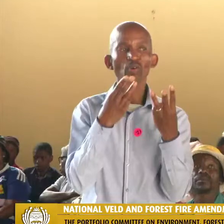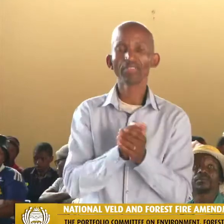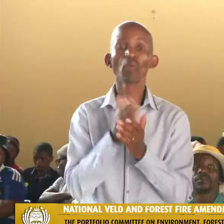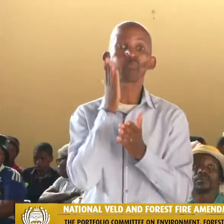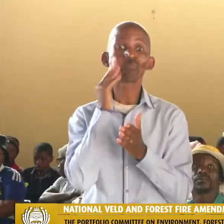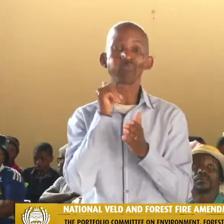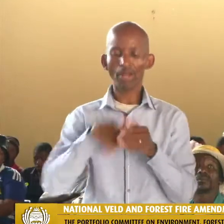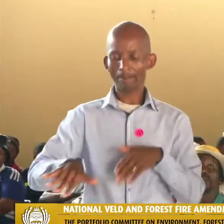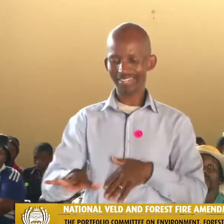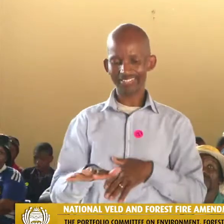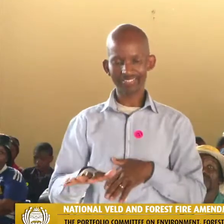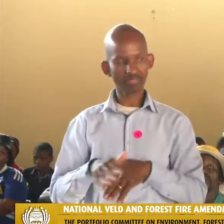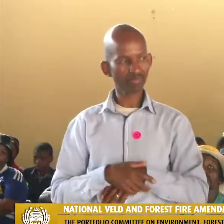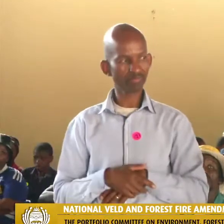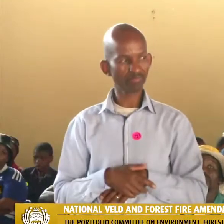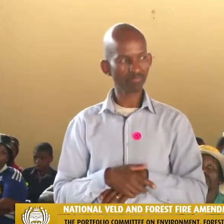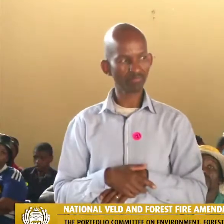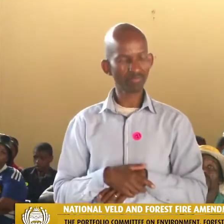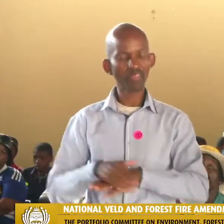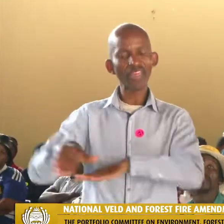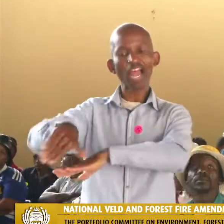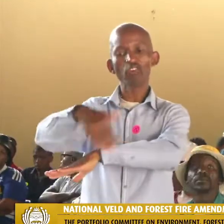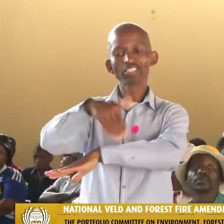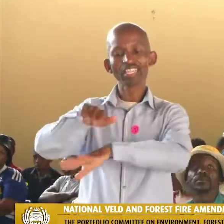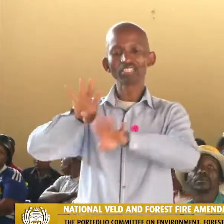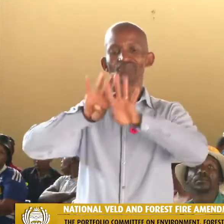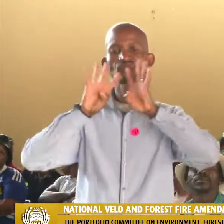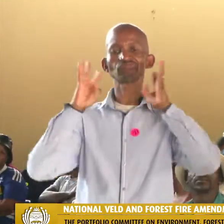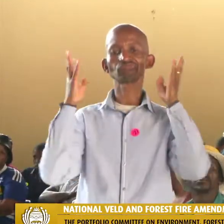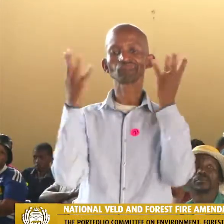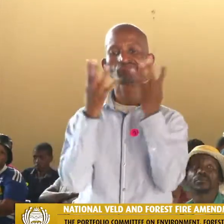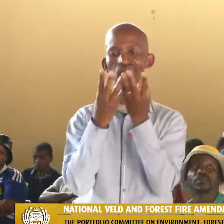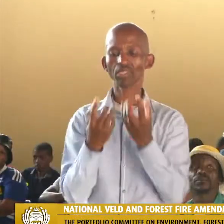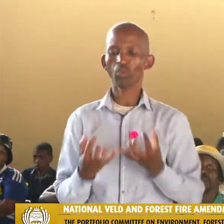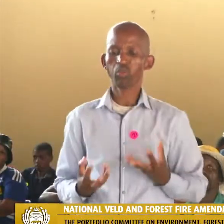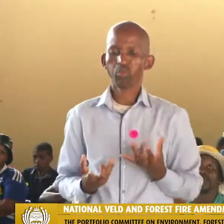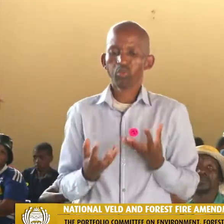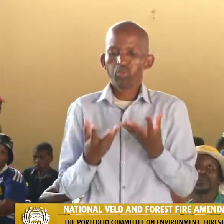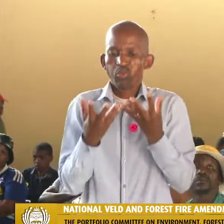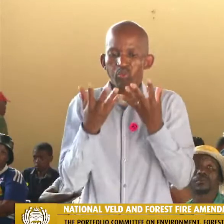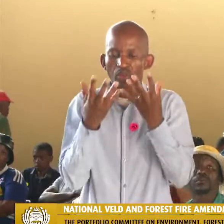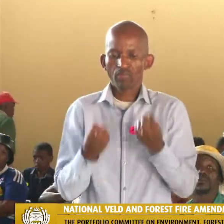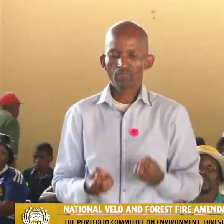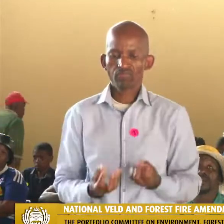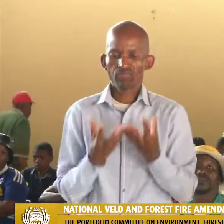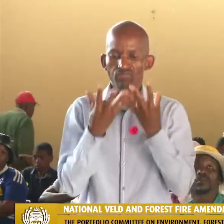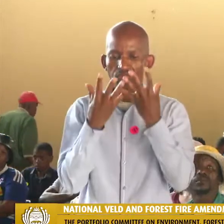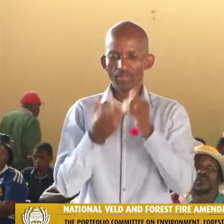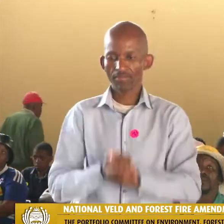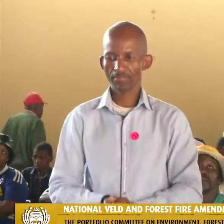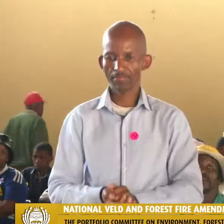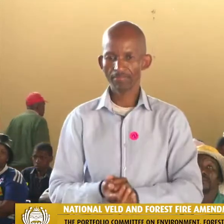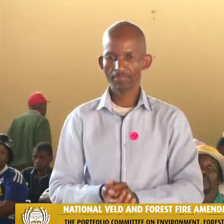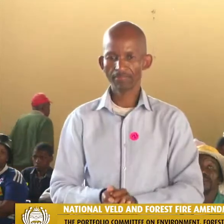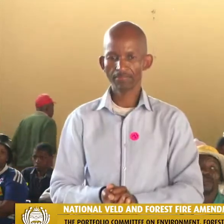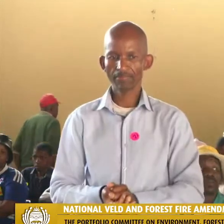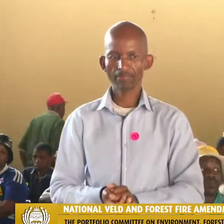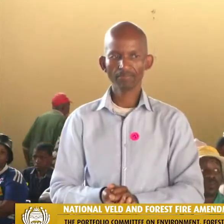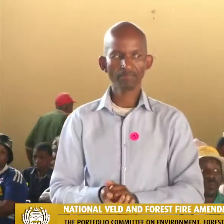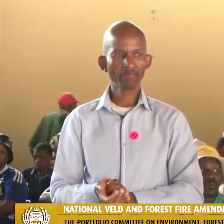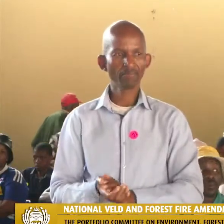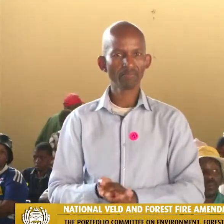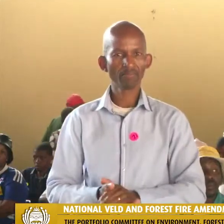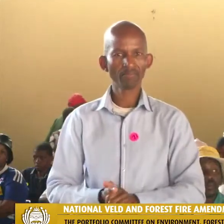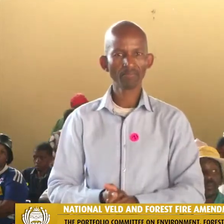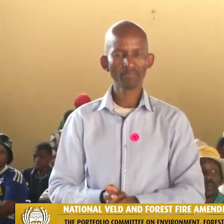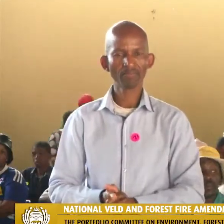So ka montle ga terata ke tlhaga fela go gotlhe. Now, our area, Buya Africa, it is within